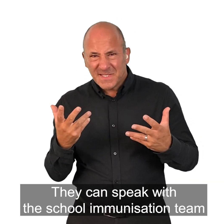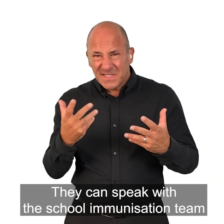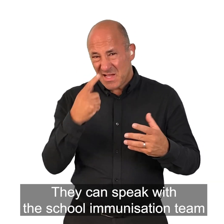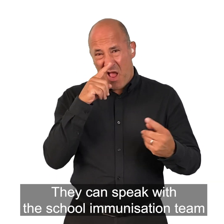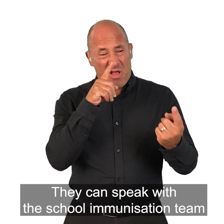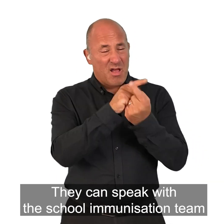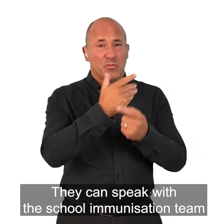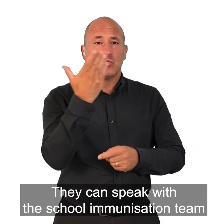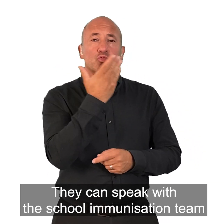school immunisation team